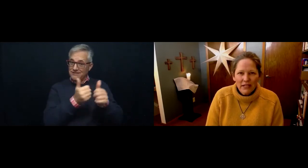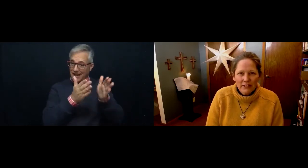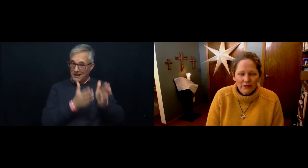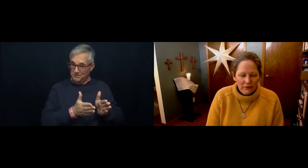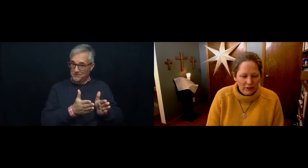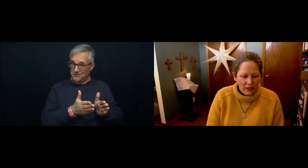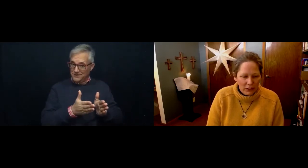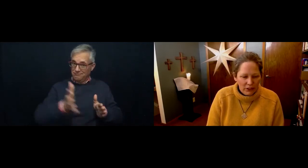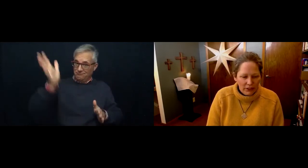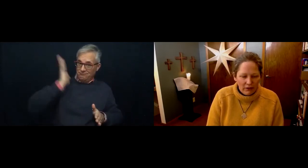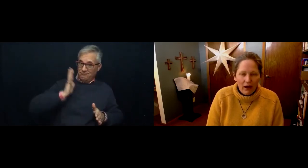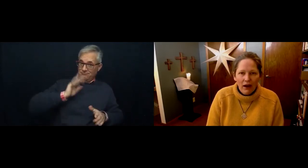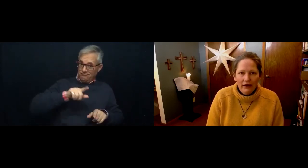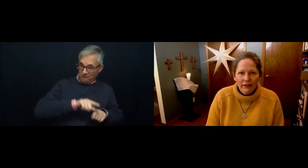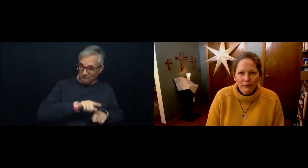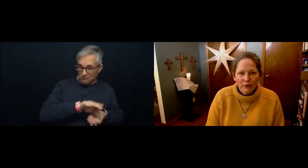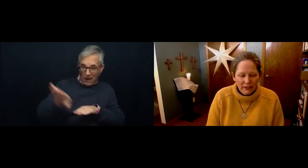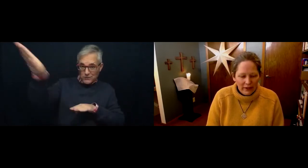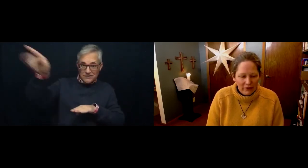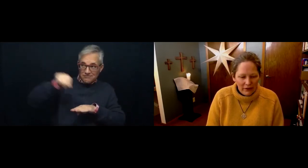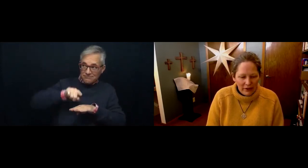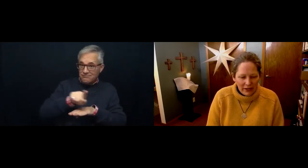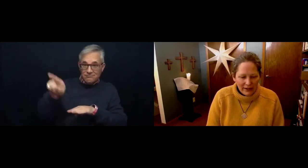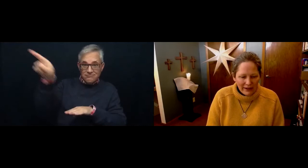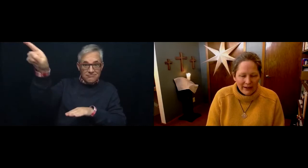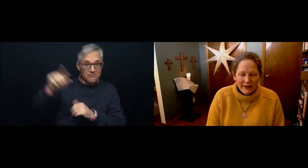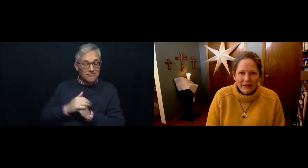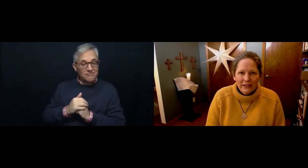Their sense of connection to God and to one another